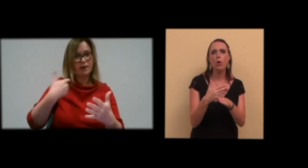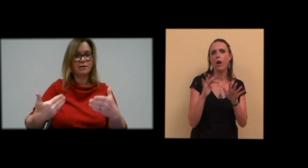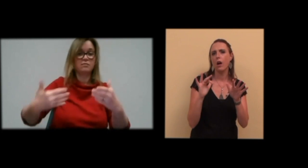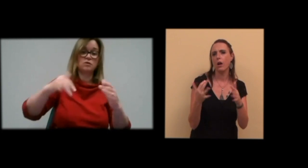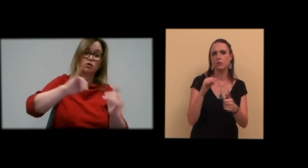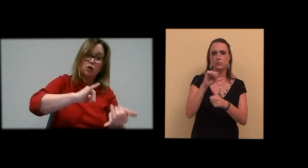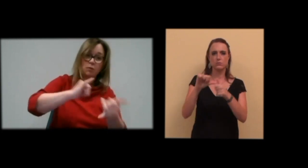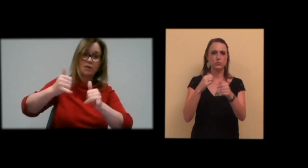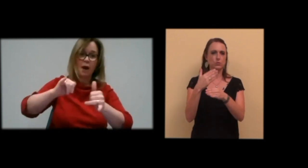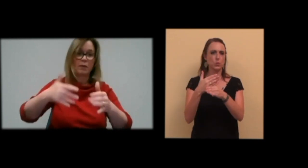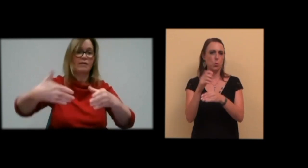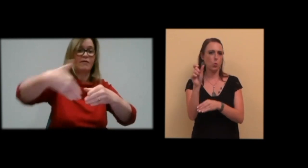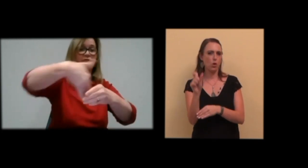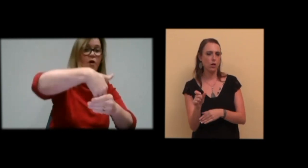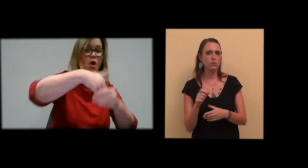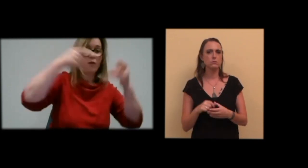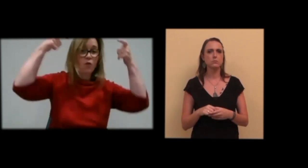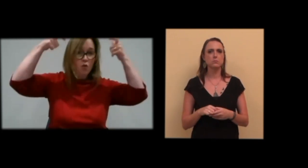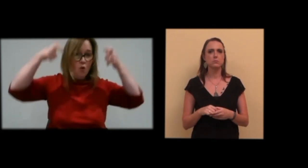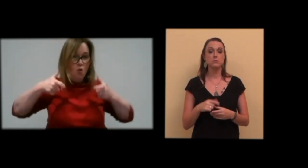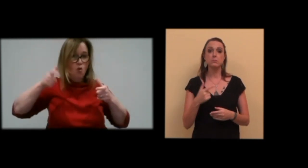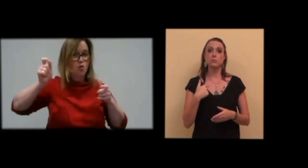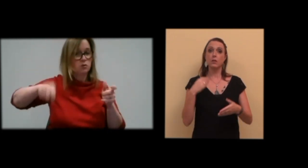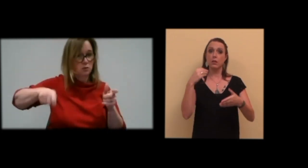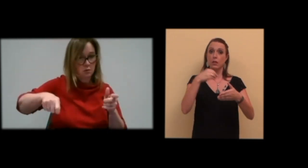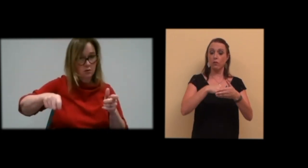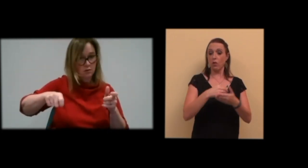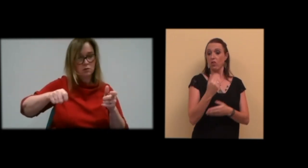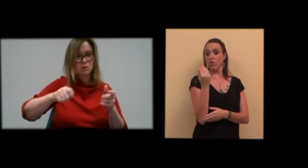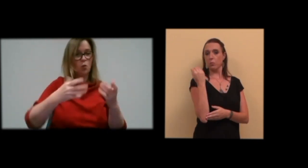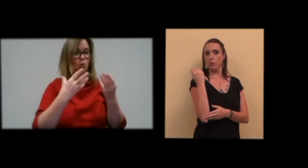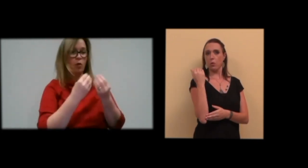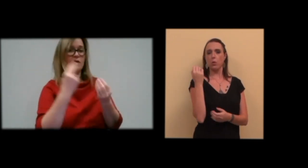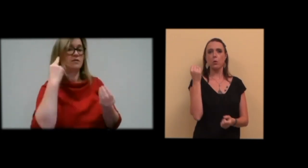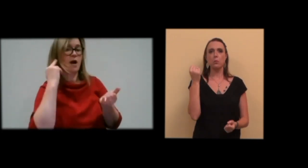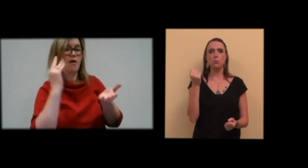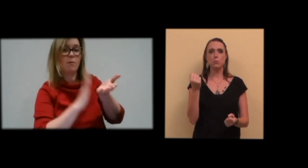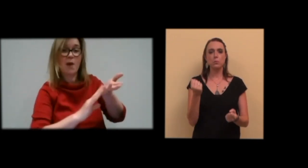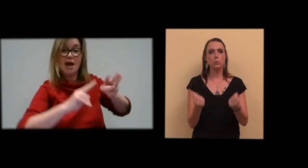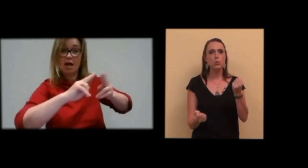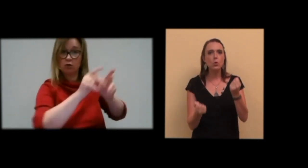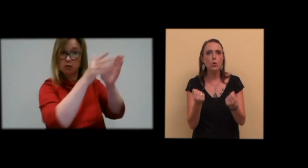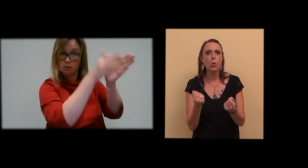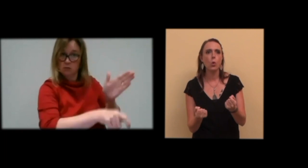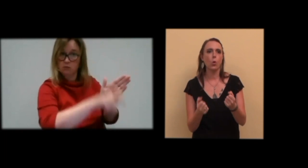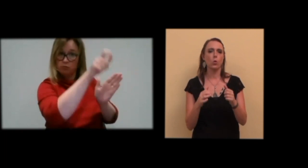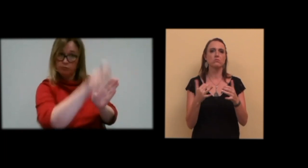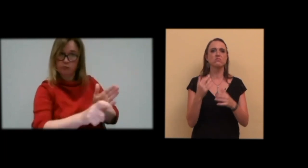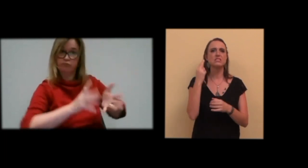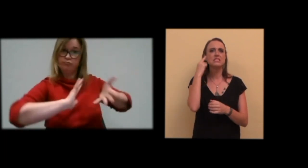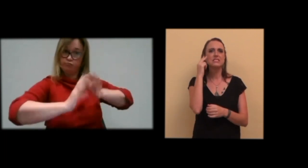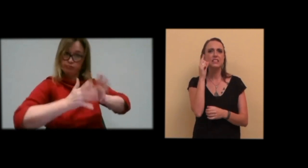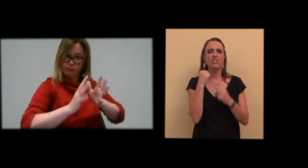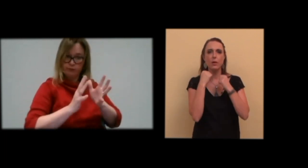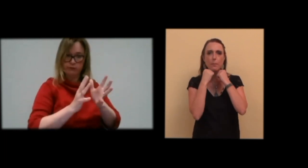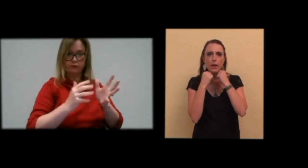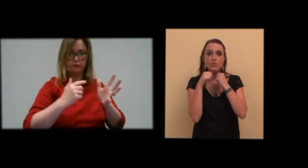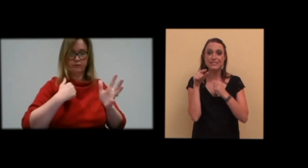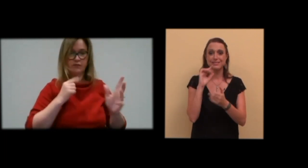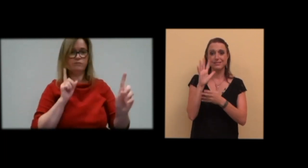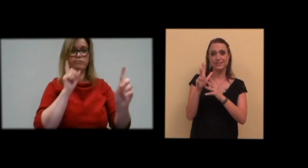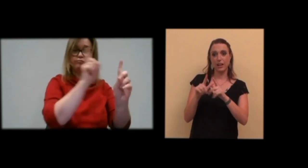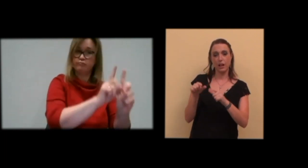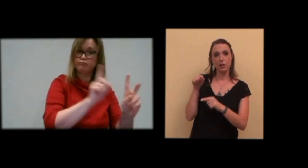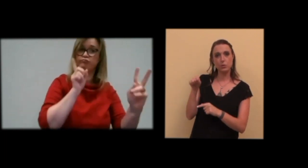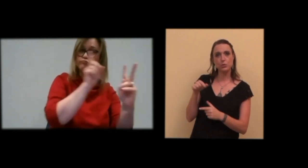For myself, I work as a social worker, and I've been involved with court working with some